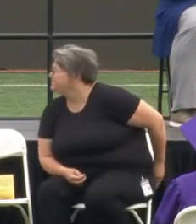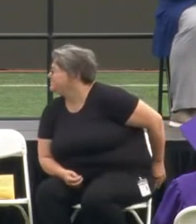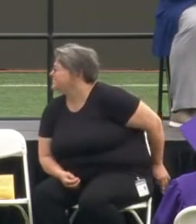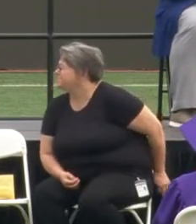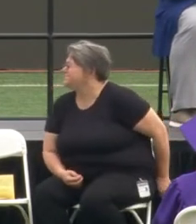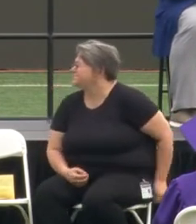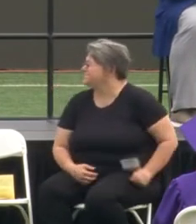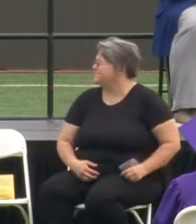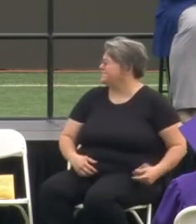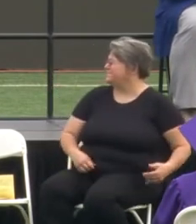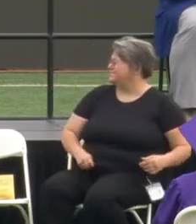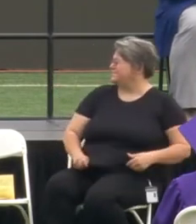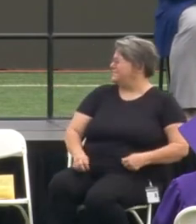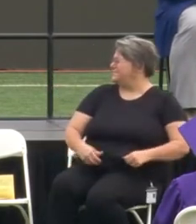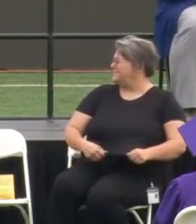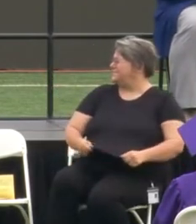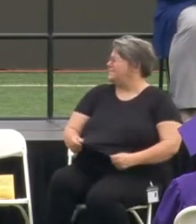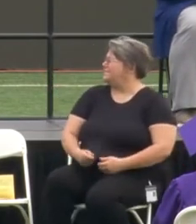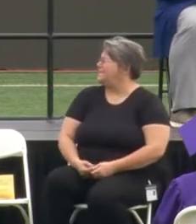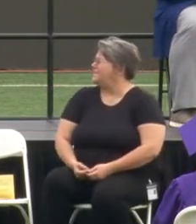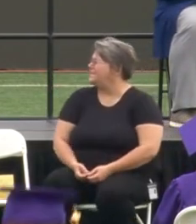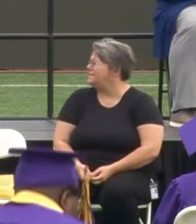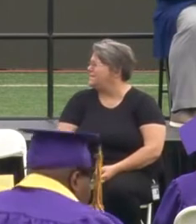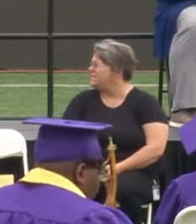Kenesha Fox.